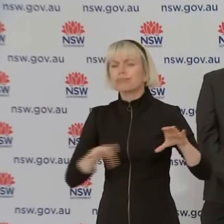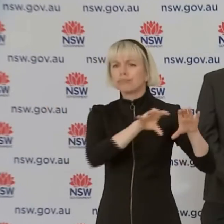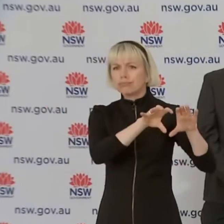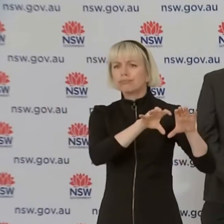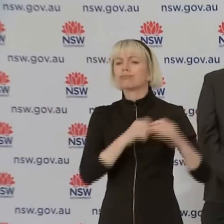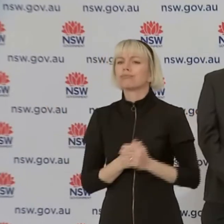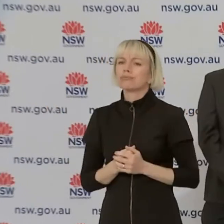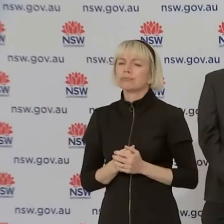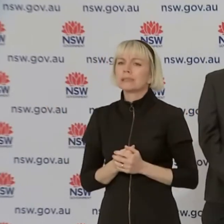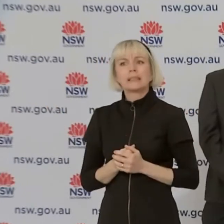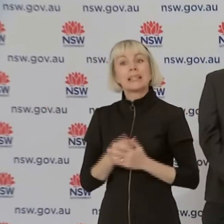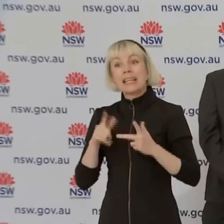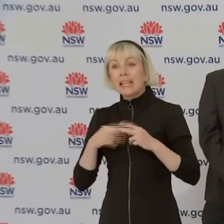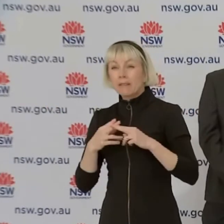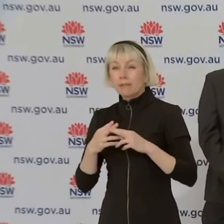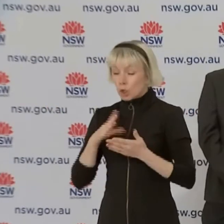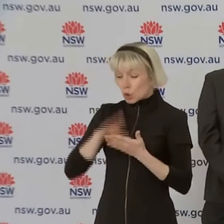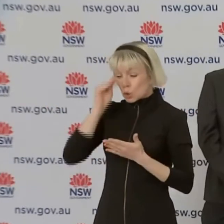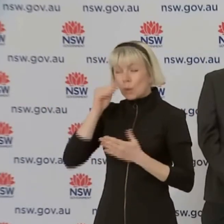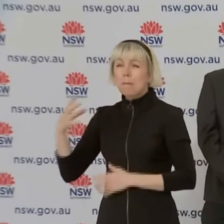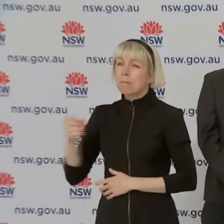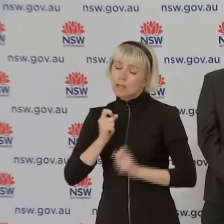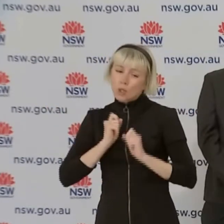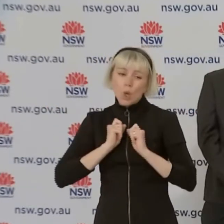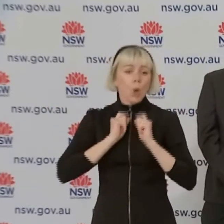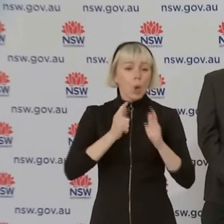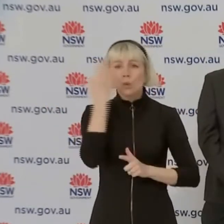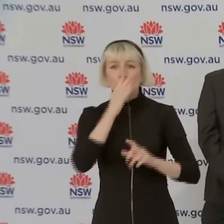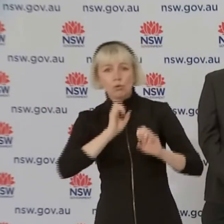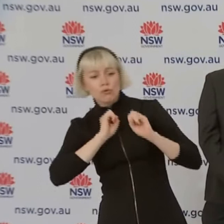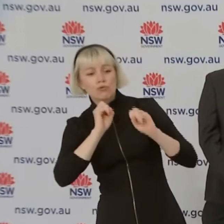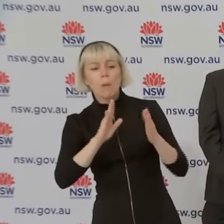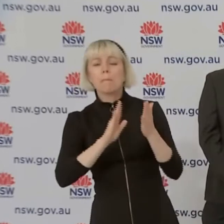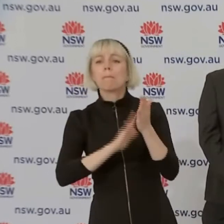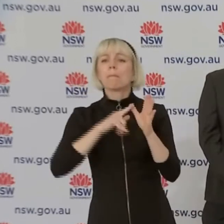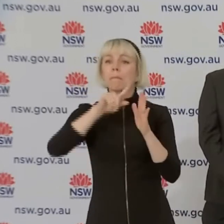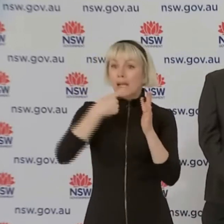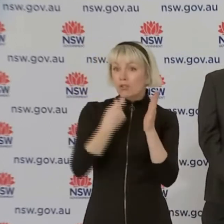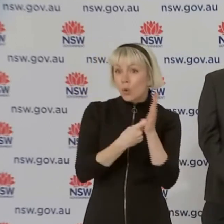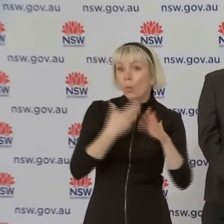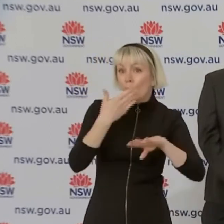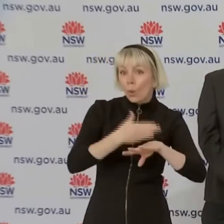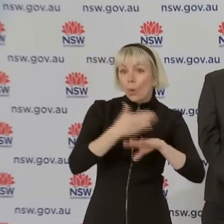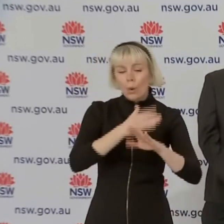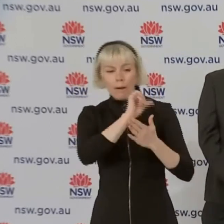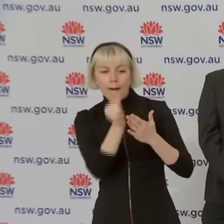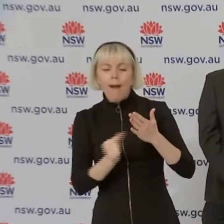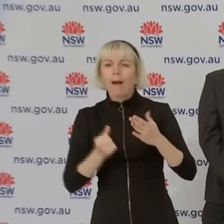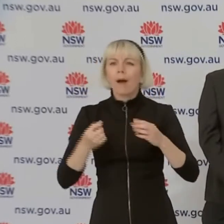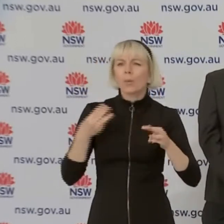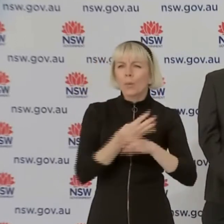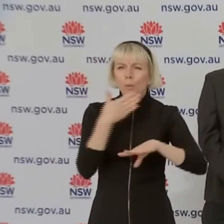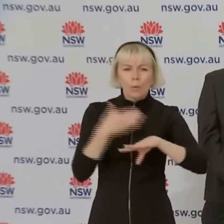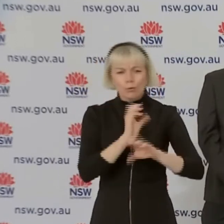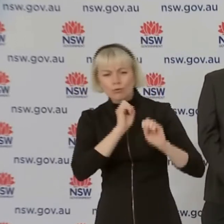and that time for any face-to-face, oral or major works or anything like that, we want them and the community to be protected, and that's why it's so critical. But